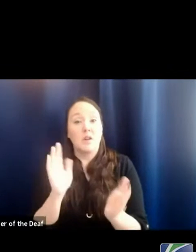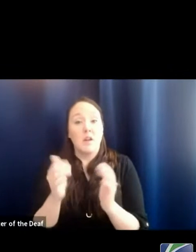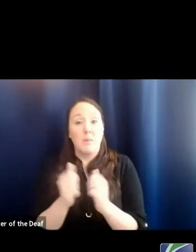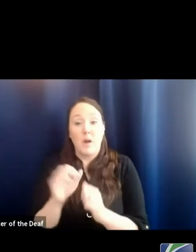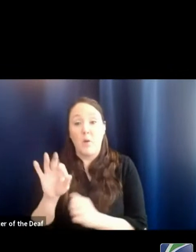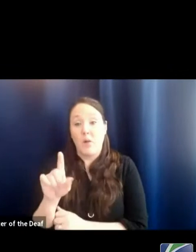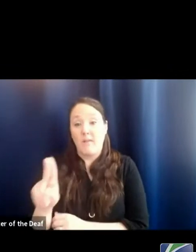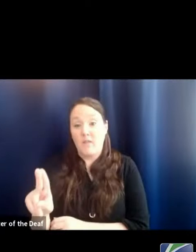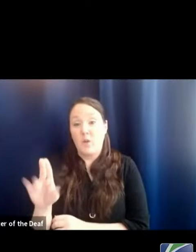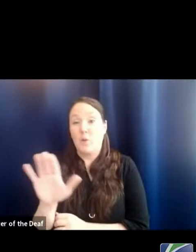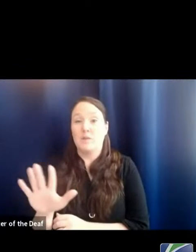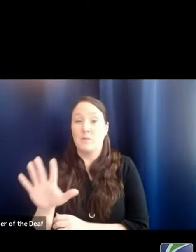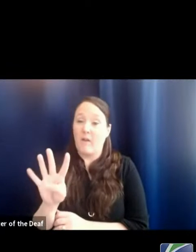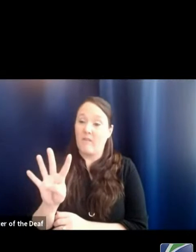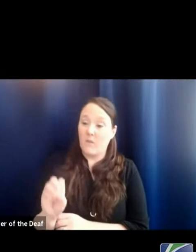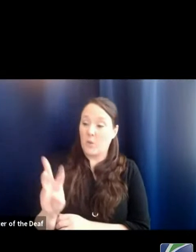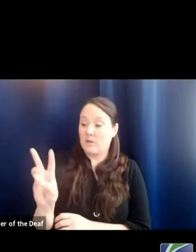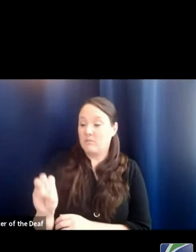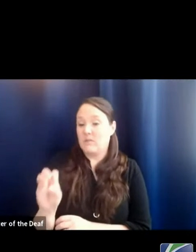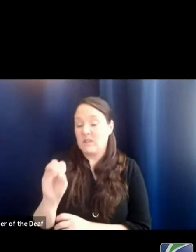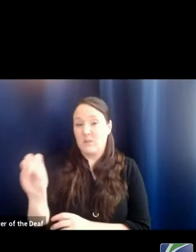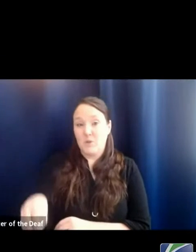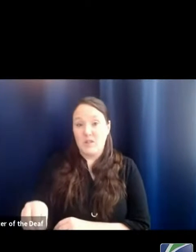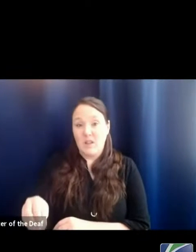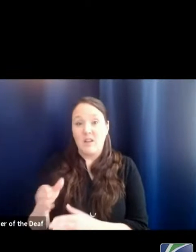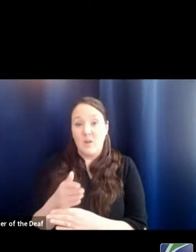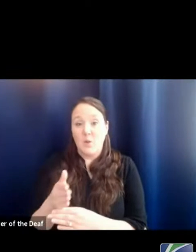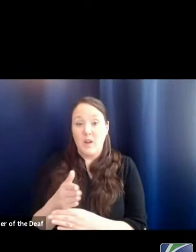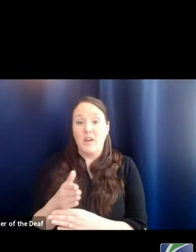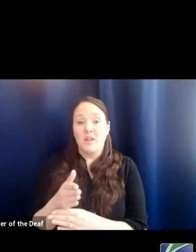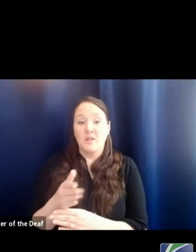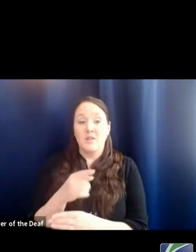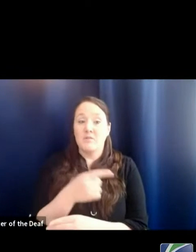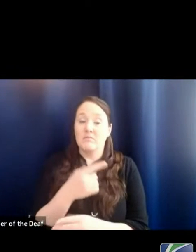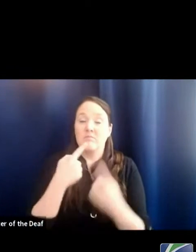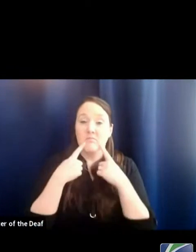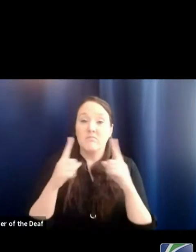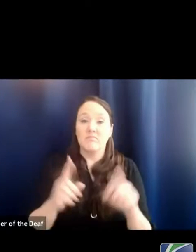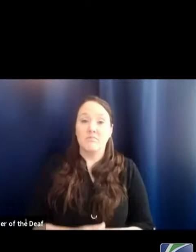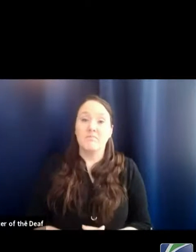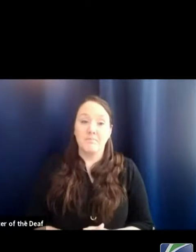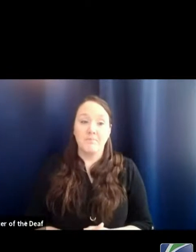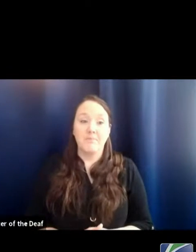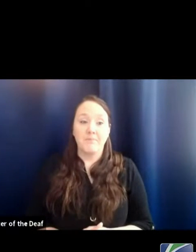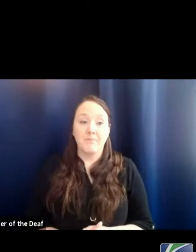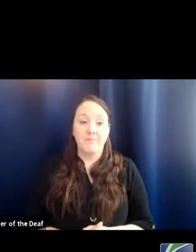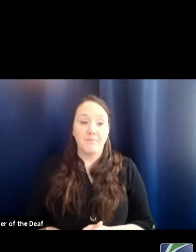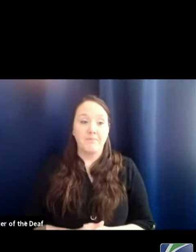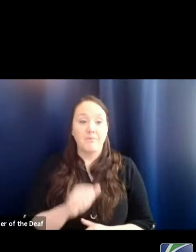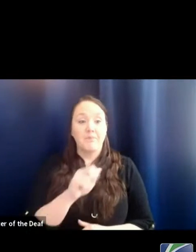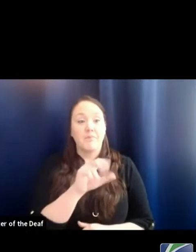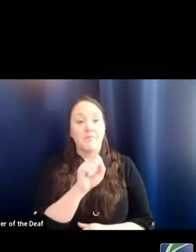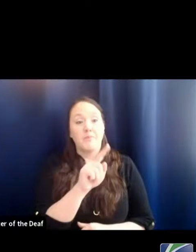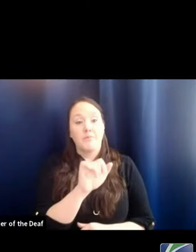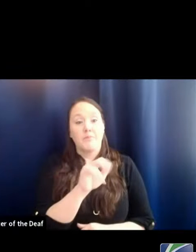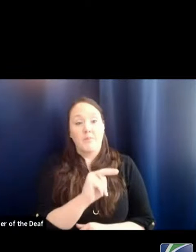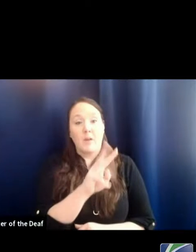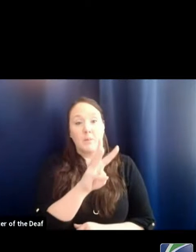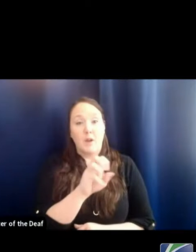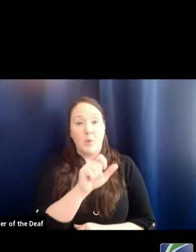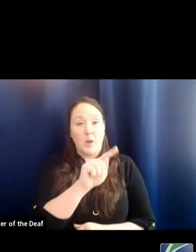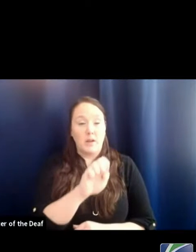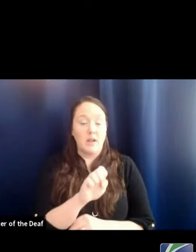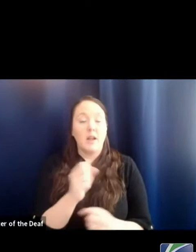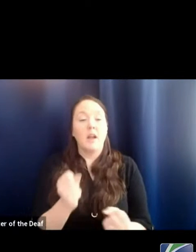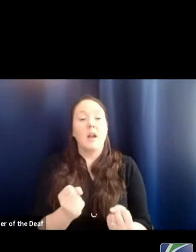is in the 40 to 60% range, it's an effective vaccine. From Austin with WATE, how